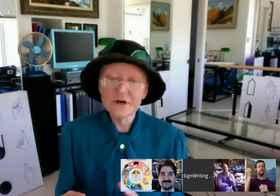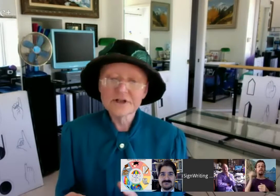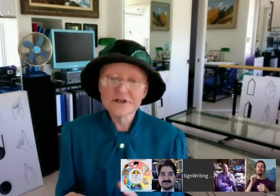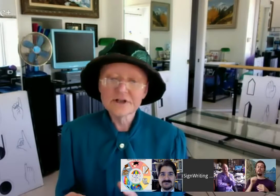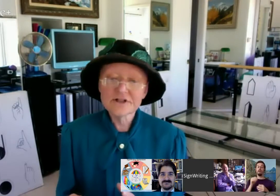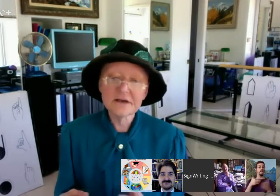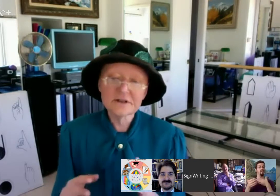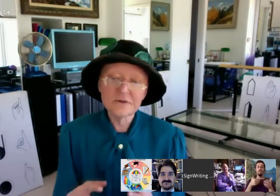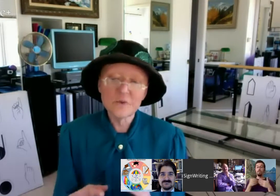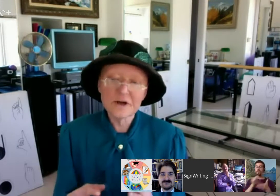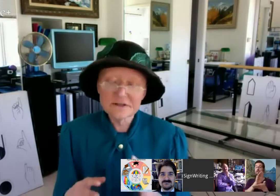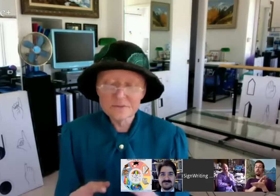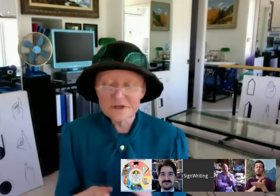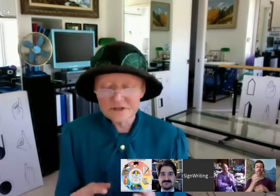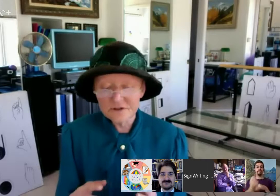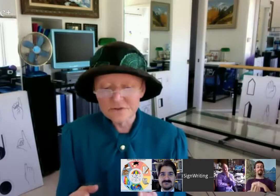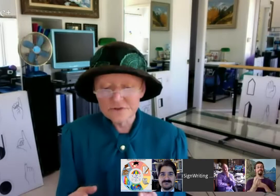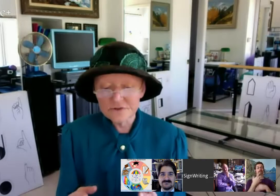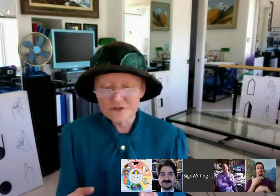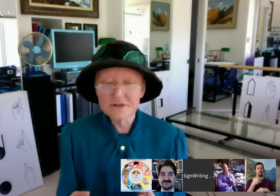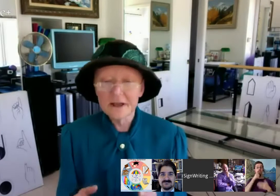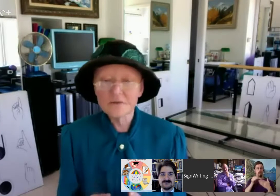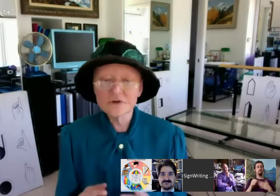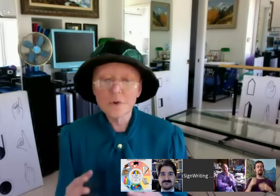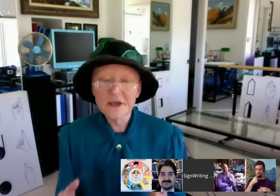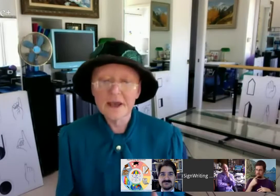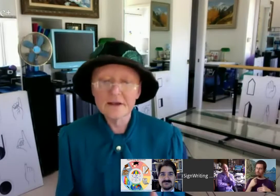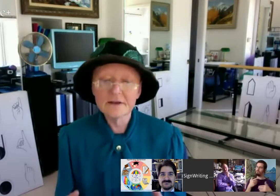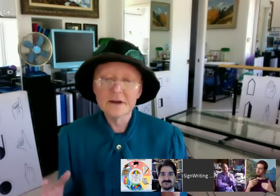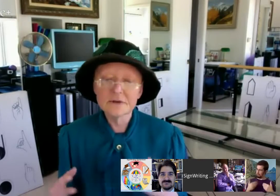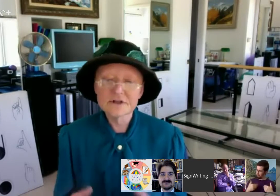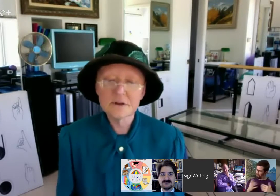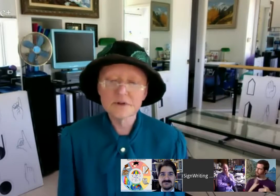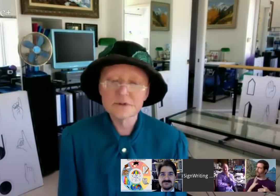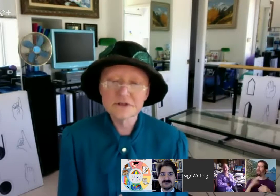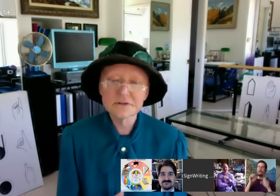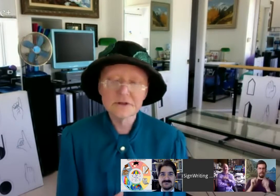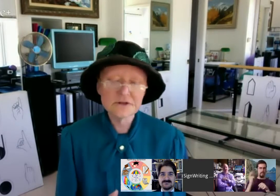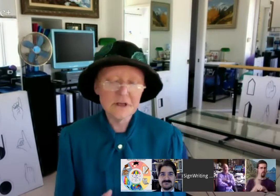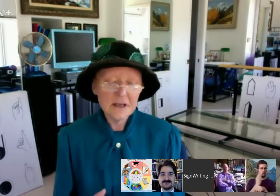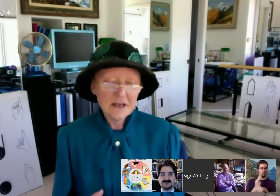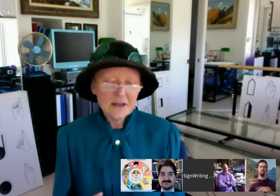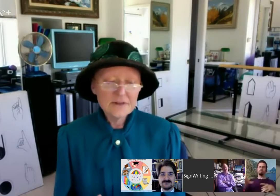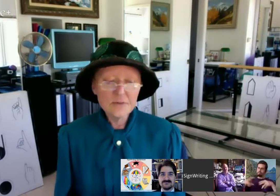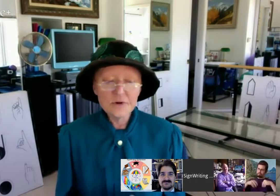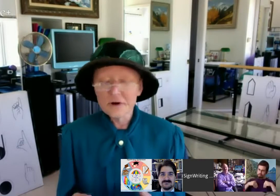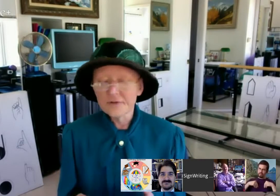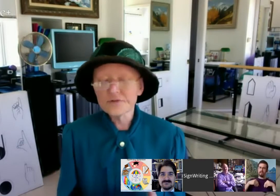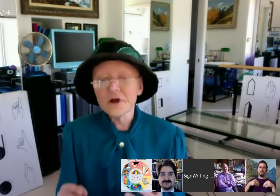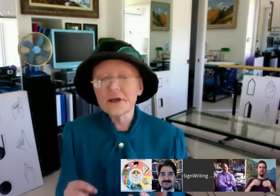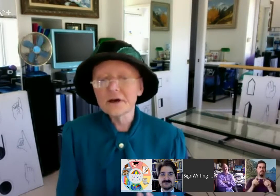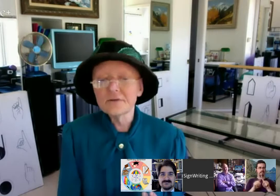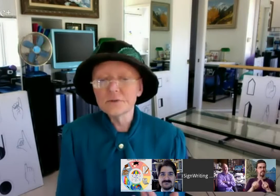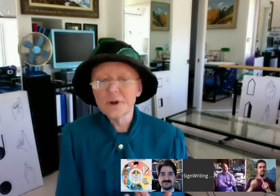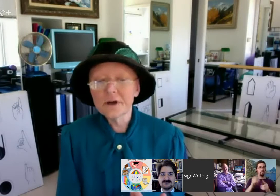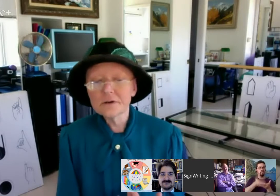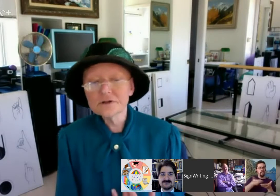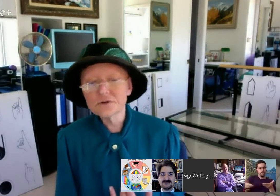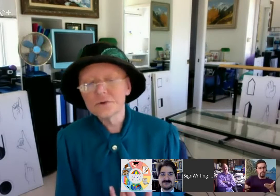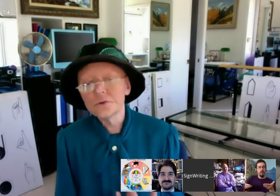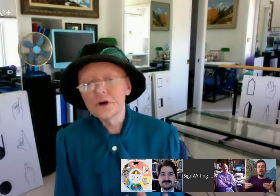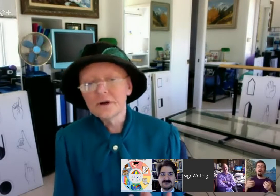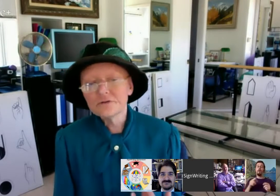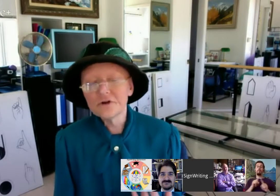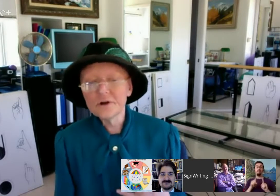me the letter saying that they wanted me to use it and it was okay and they would accept the materials, they were afraid of